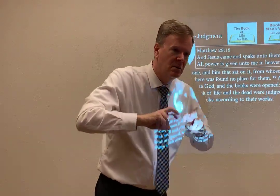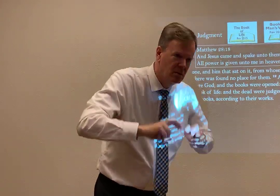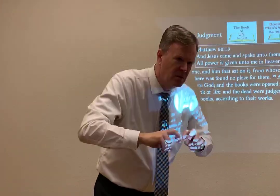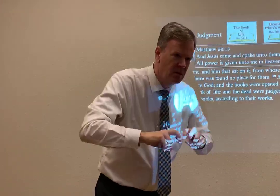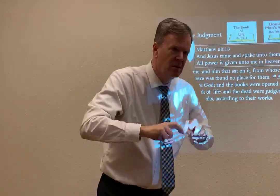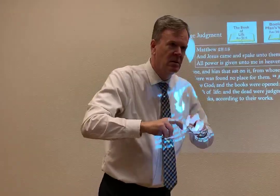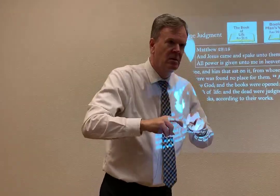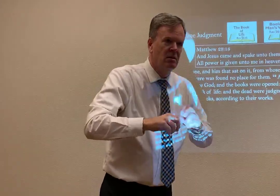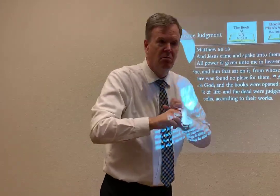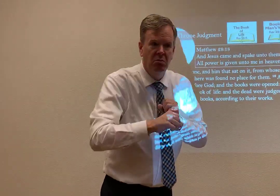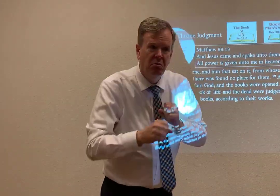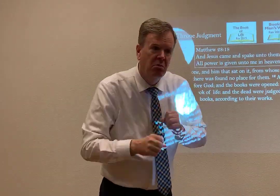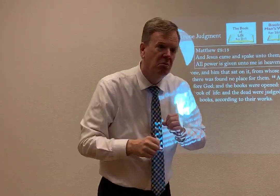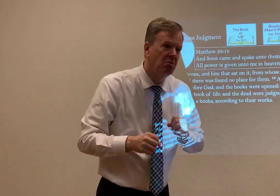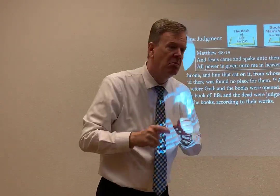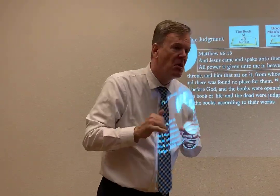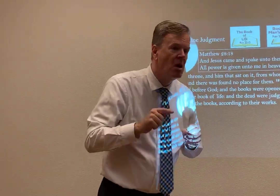Okay. Yes.